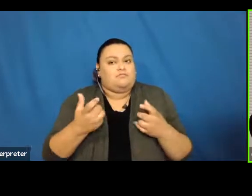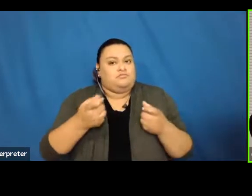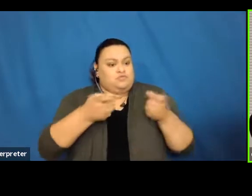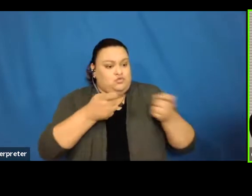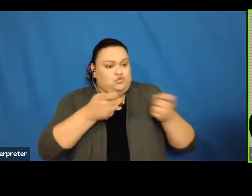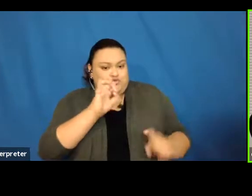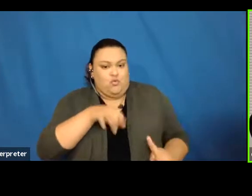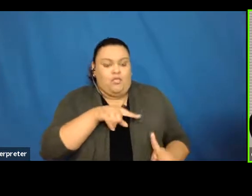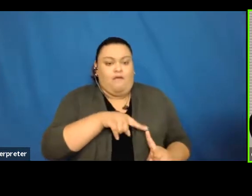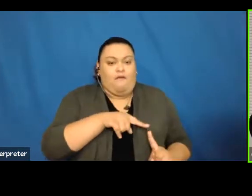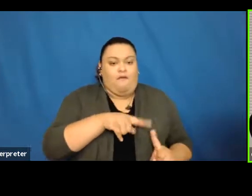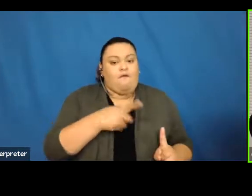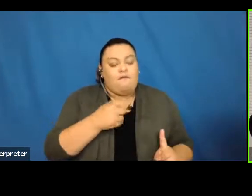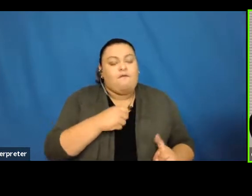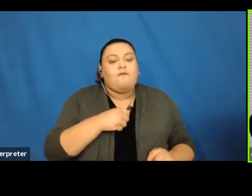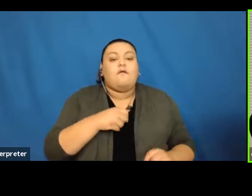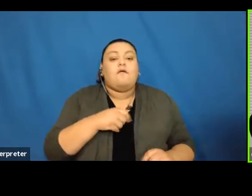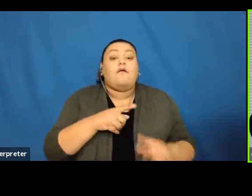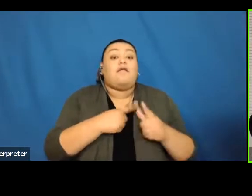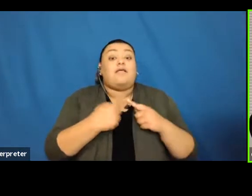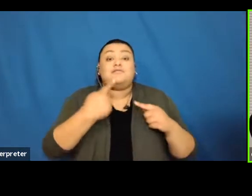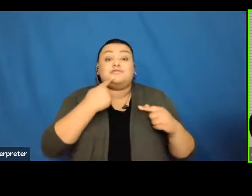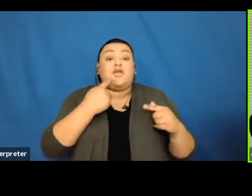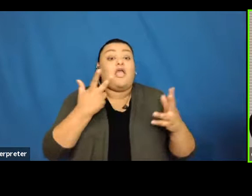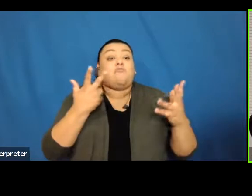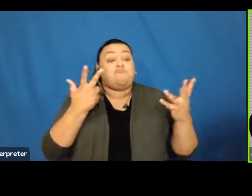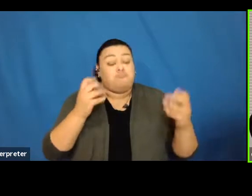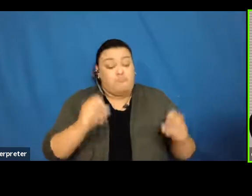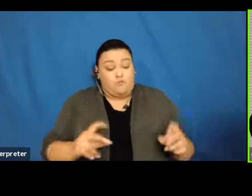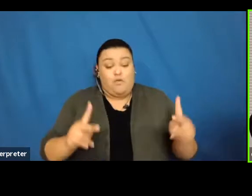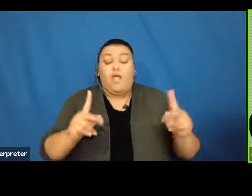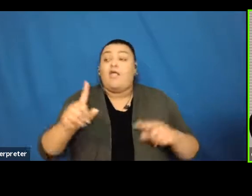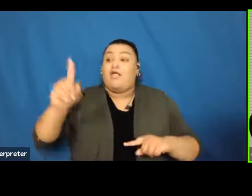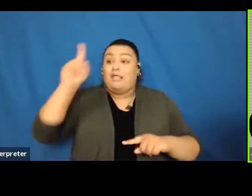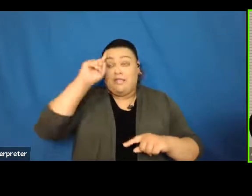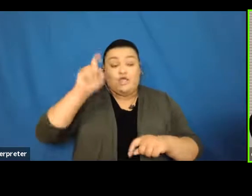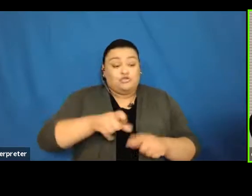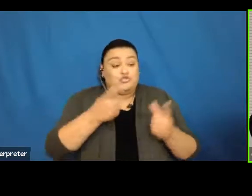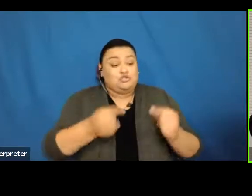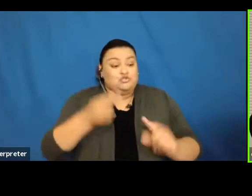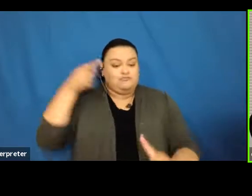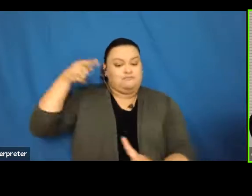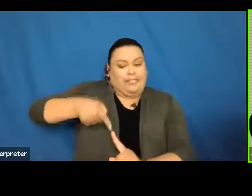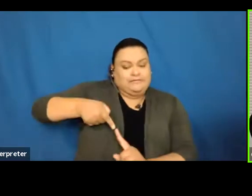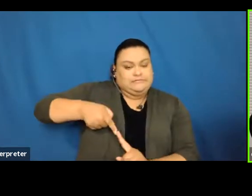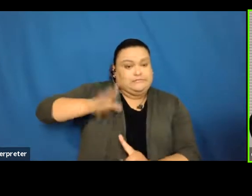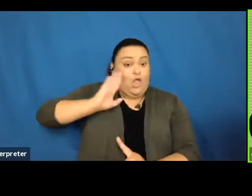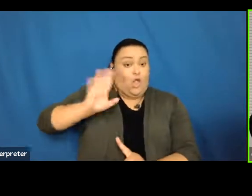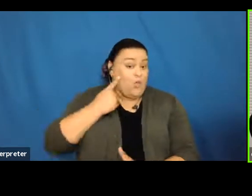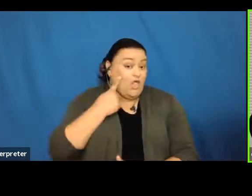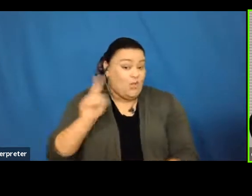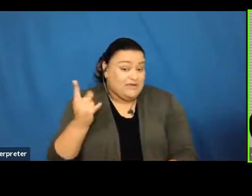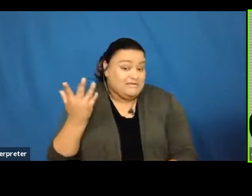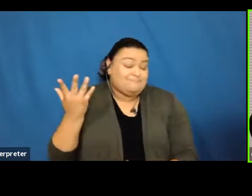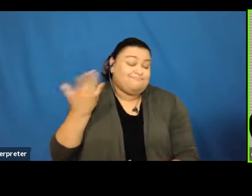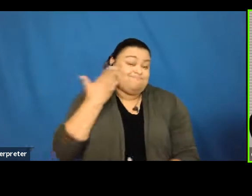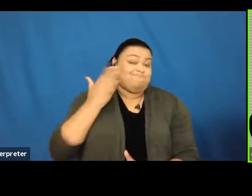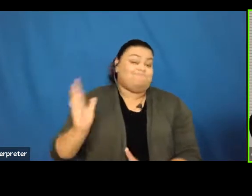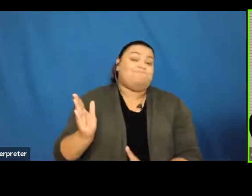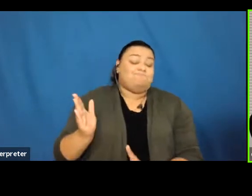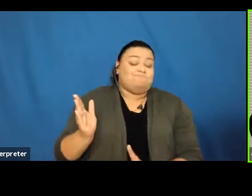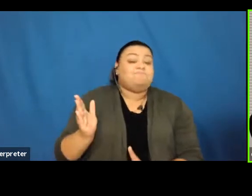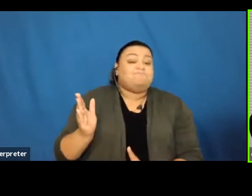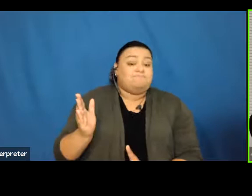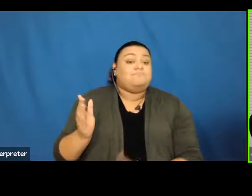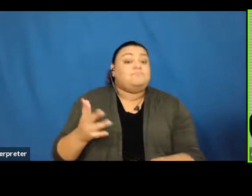and then be able to say, okay, well, I think we should do this, and this will work. We don't know about what works. You know, we in the